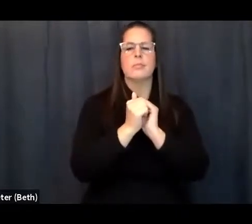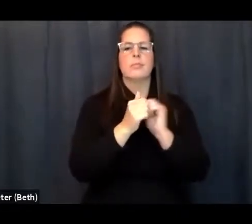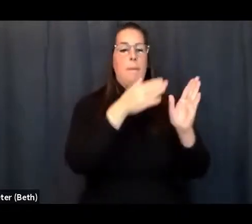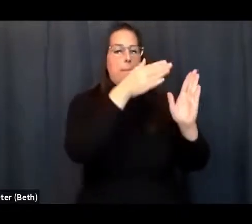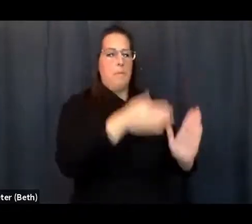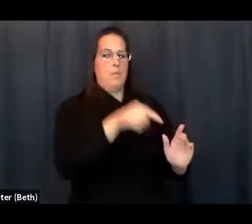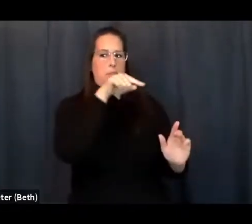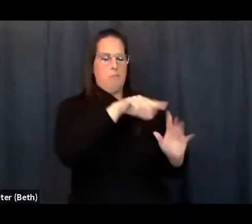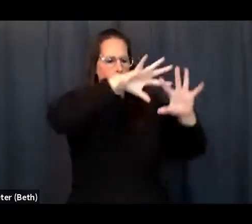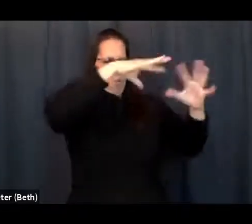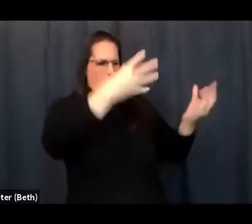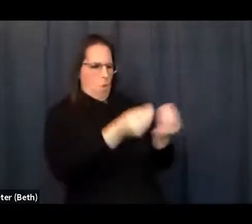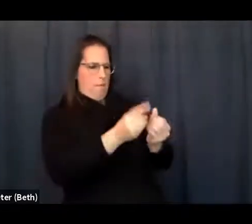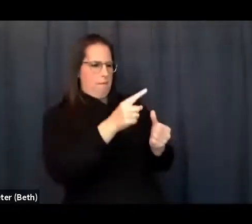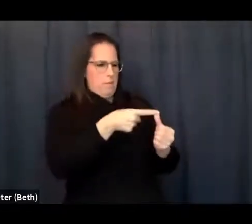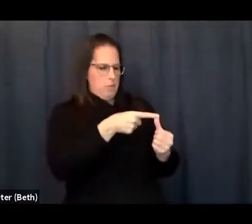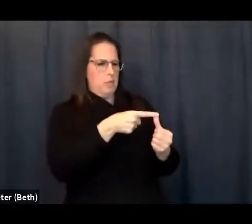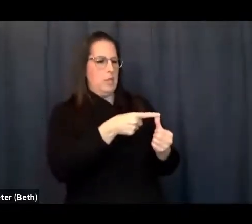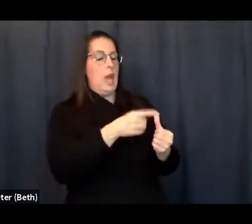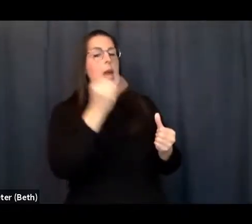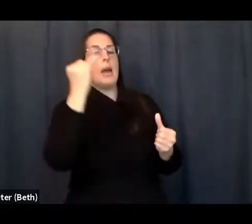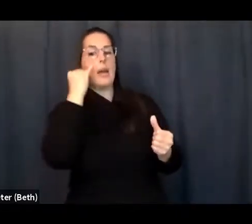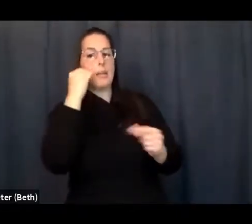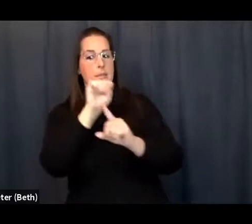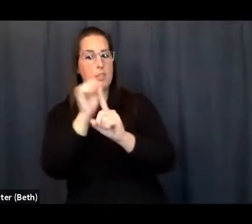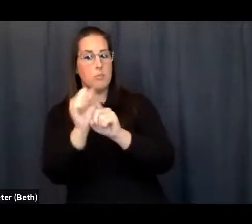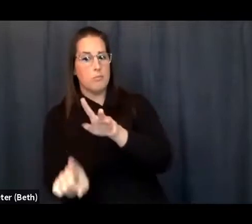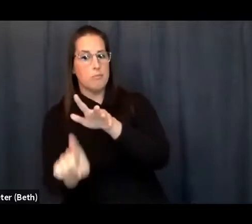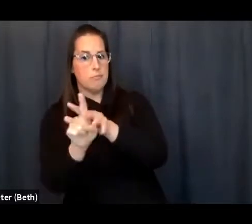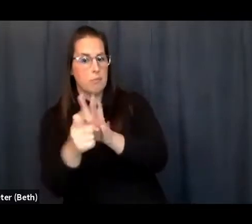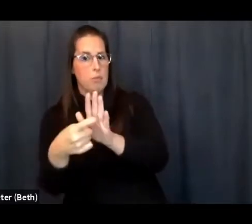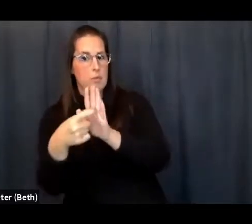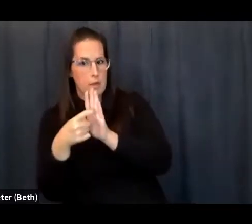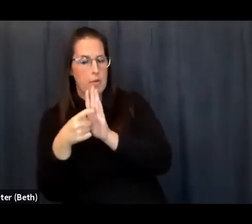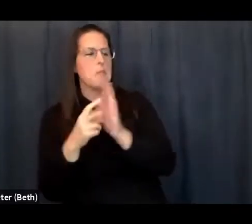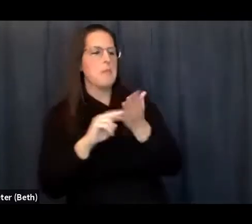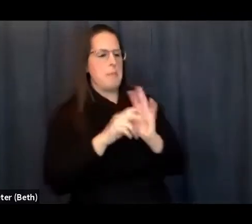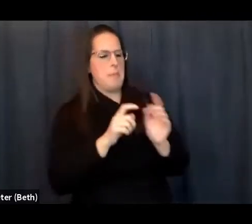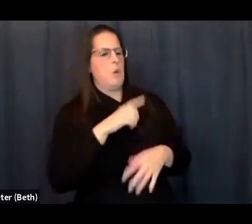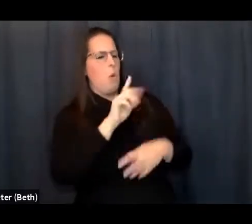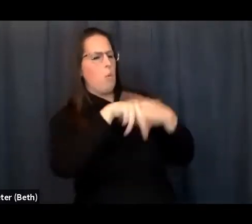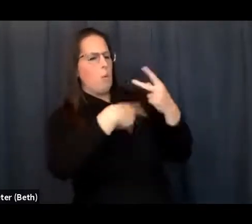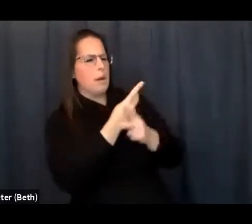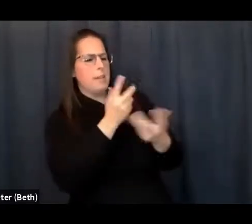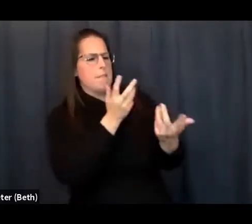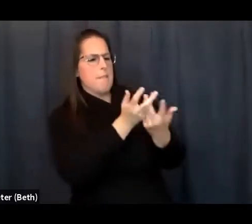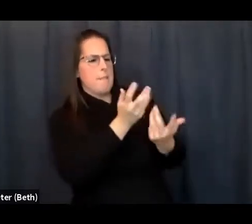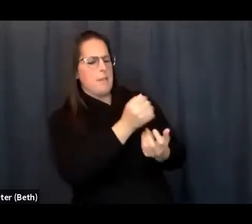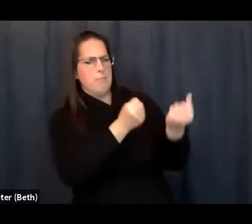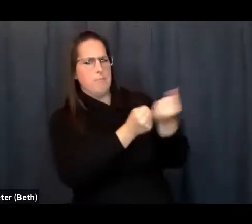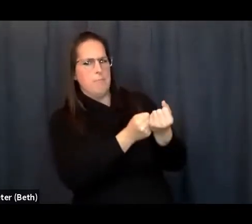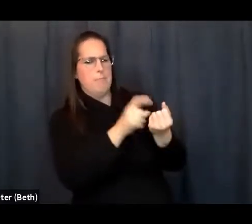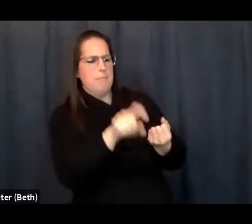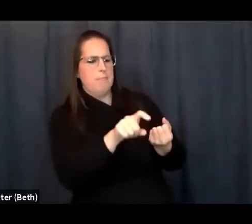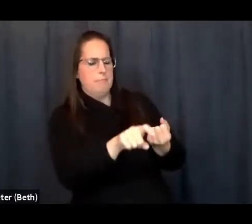first, then as situationally required, to the equity accommodations for the personal unique